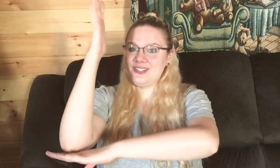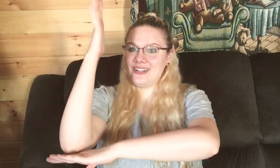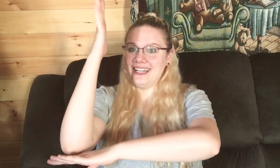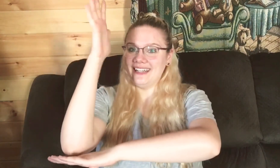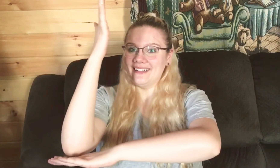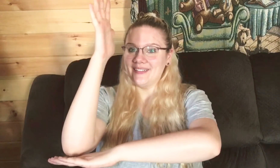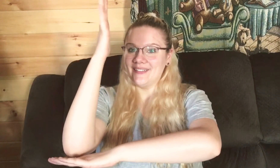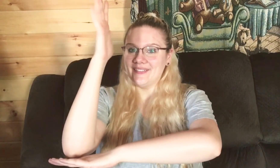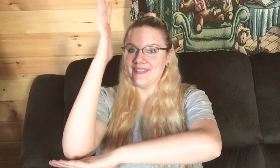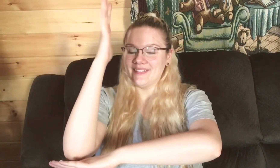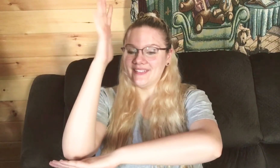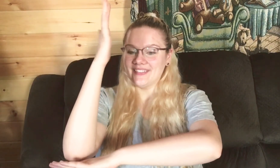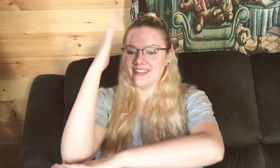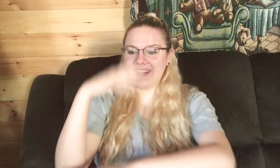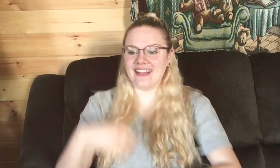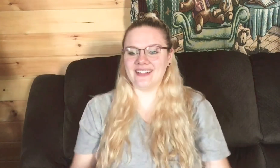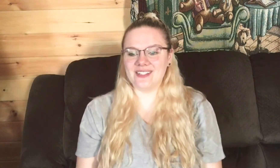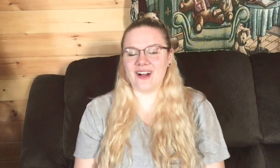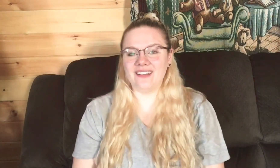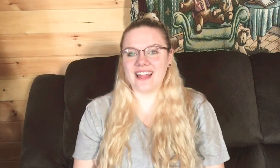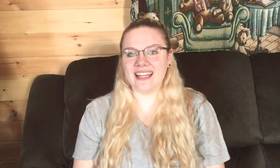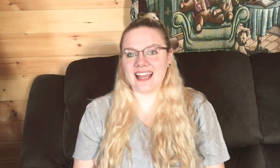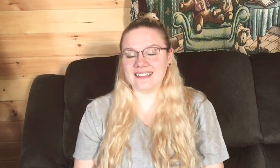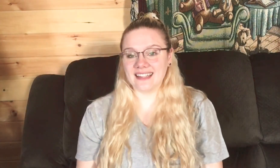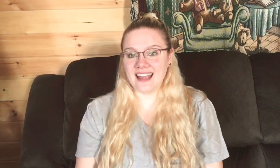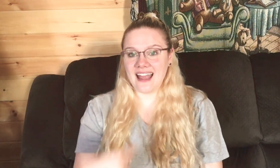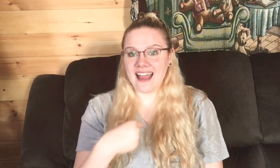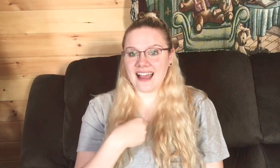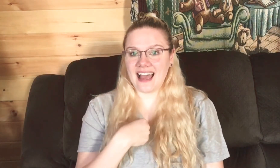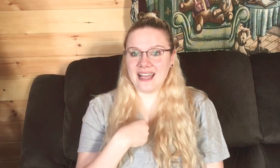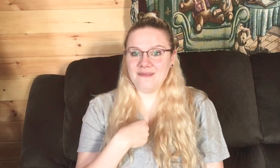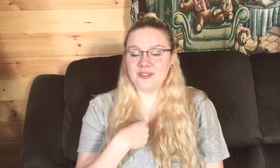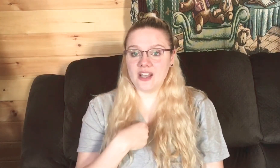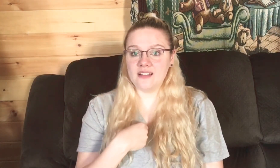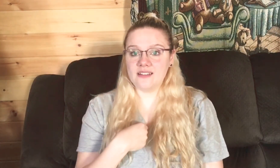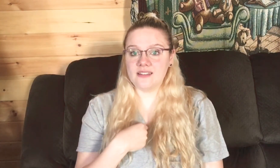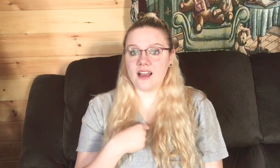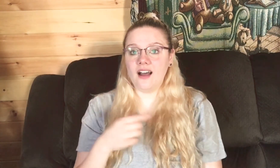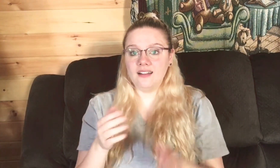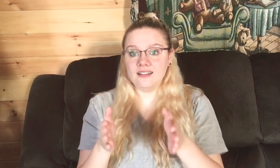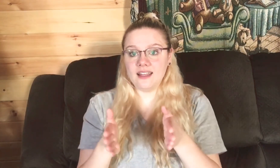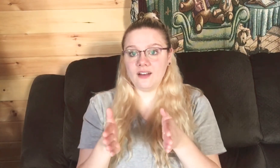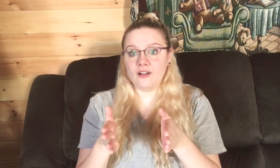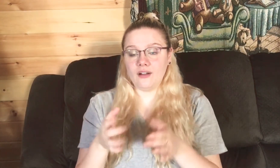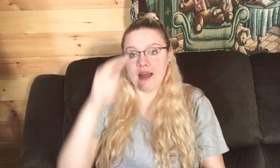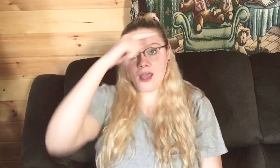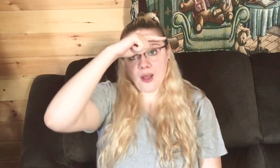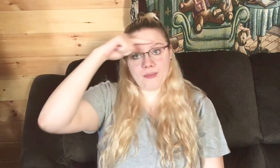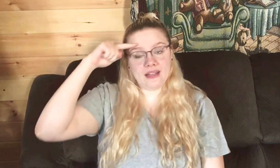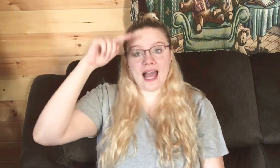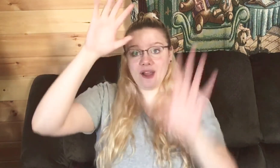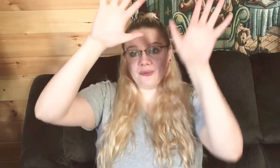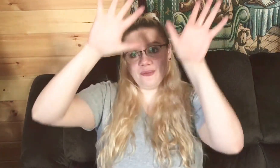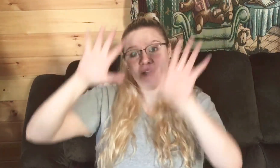tree. Great, let's do all of that again. I'm just a little black